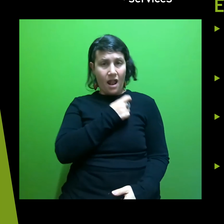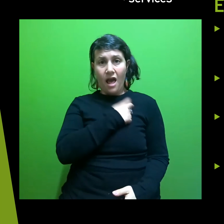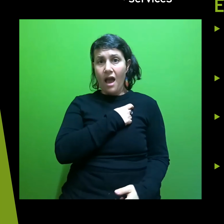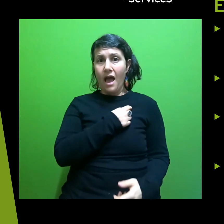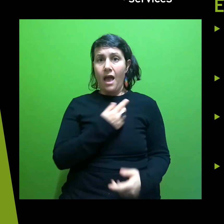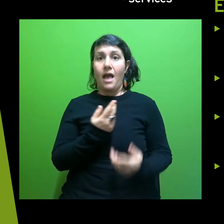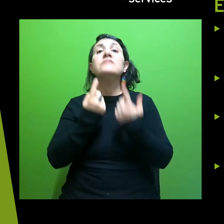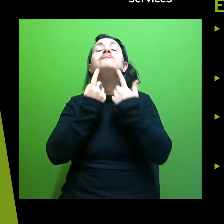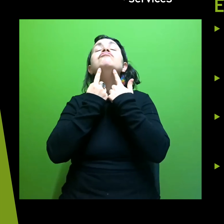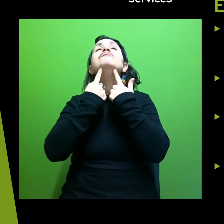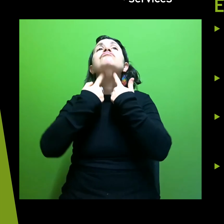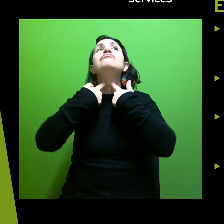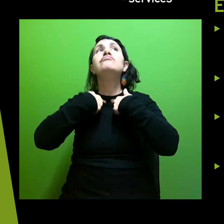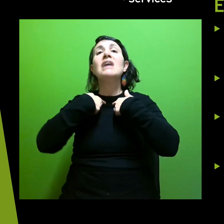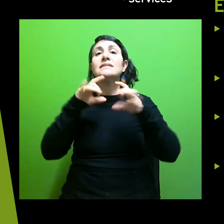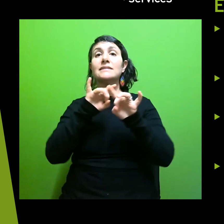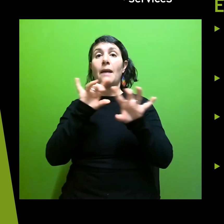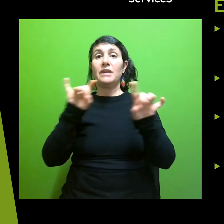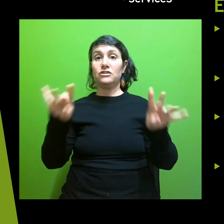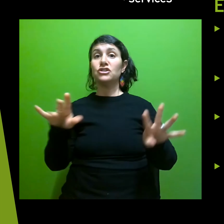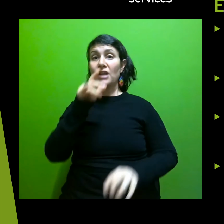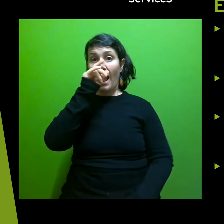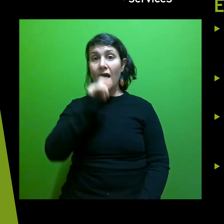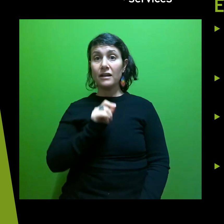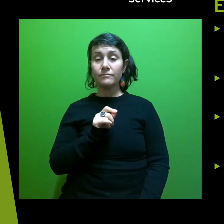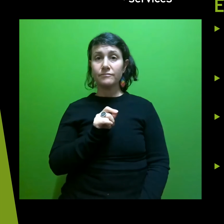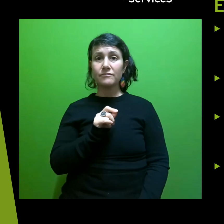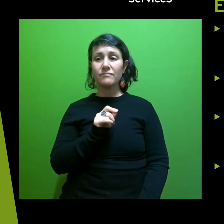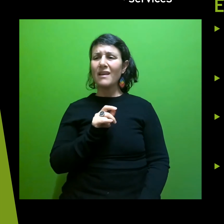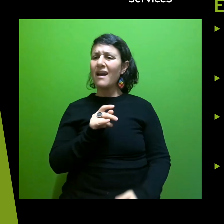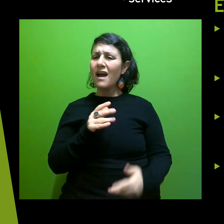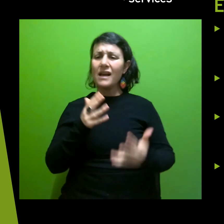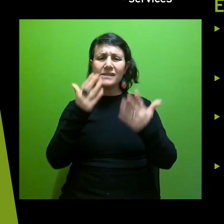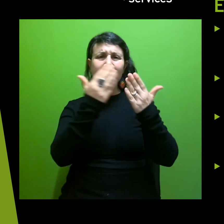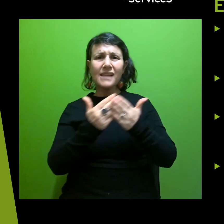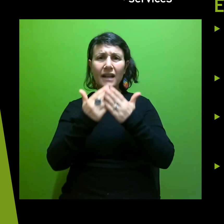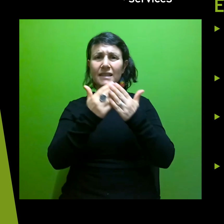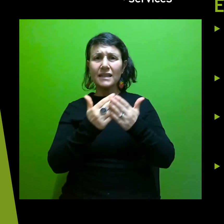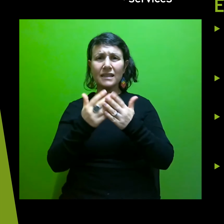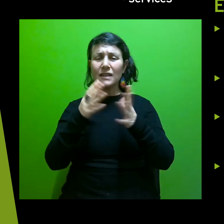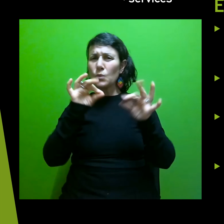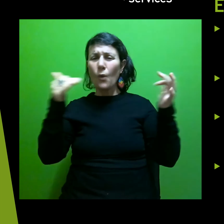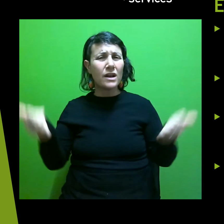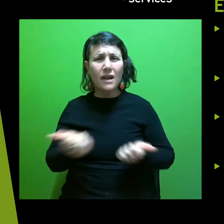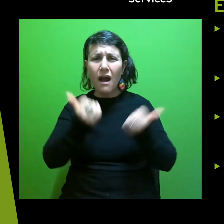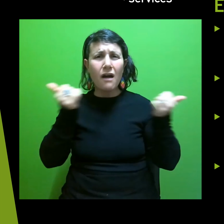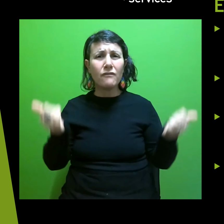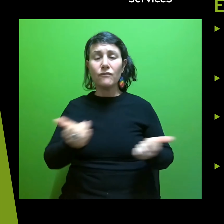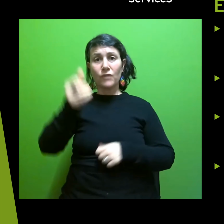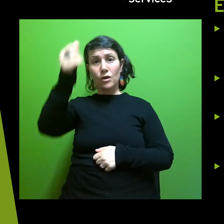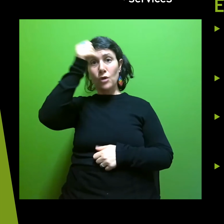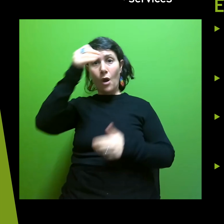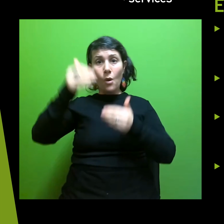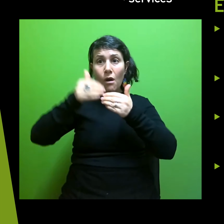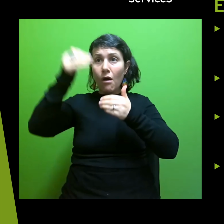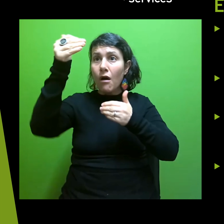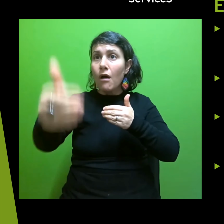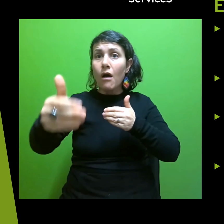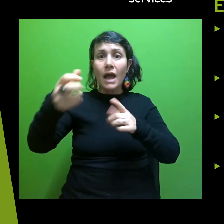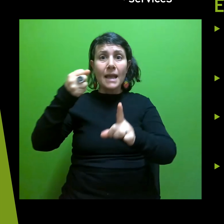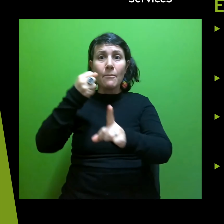damage. There has not been enough longitudinal studies to know what the long-term impacts of vaping